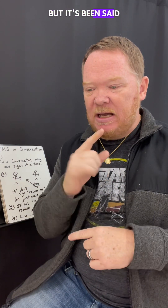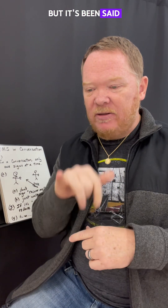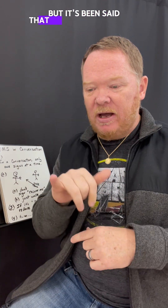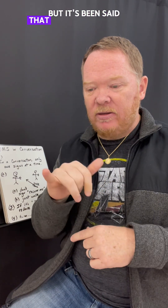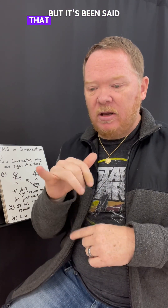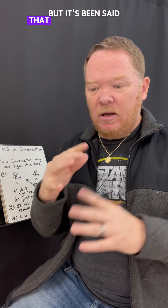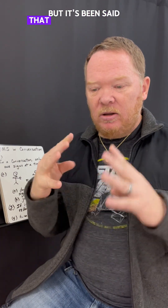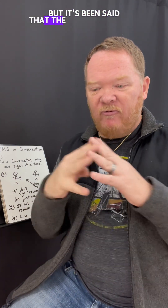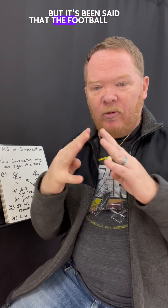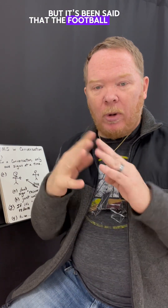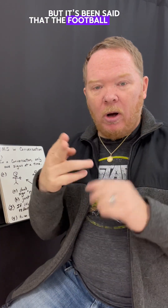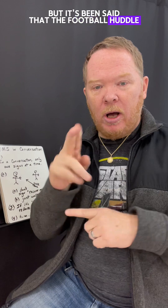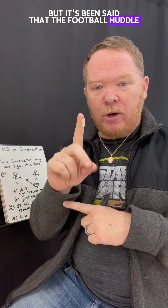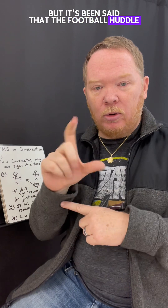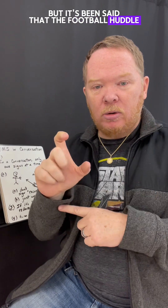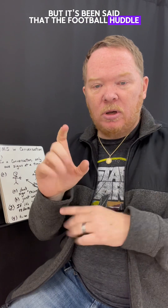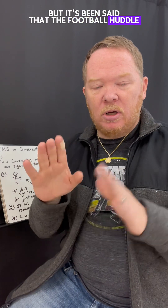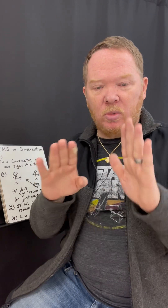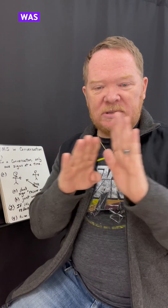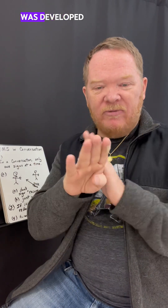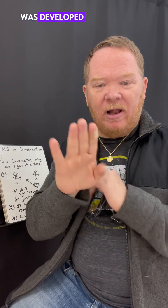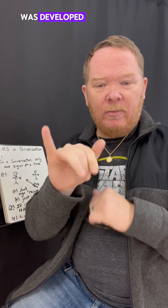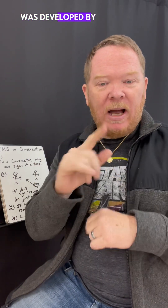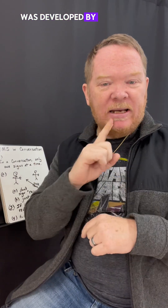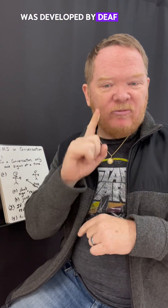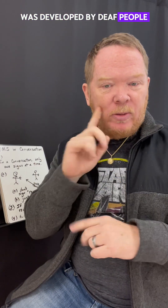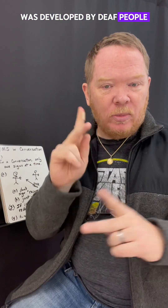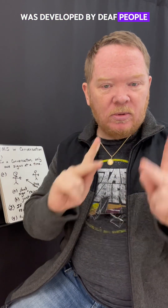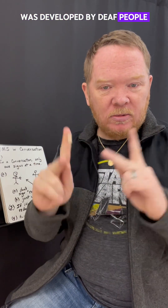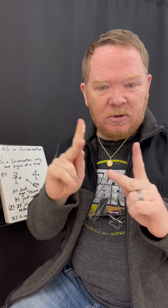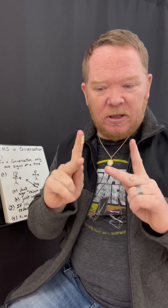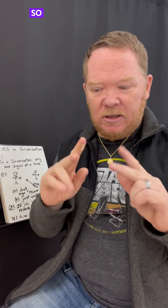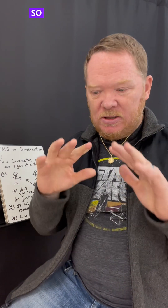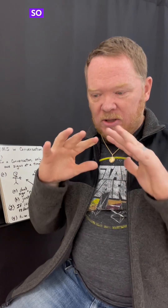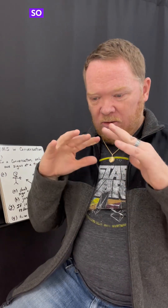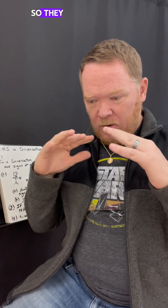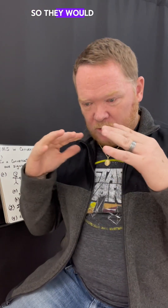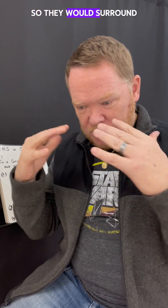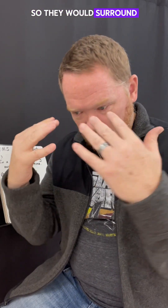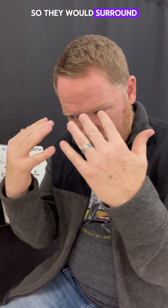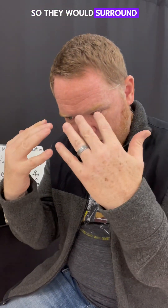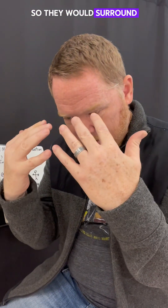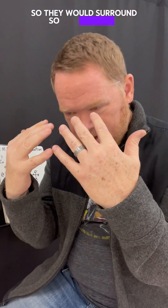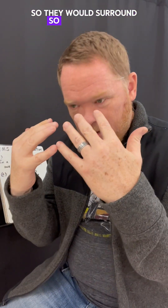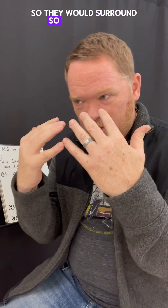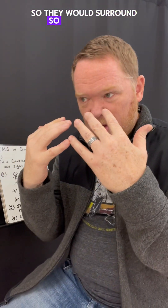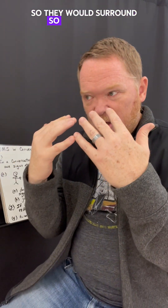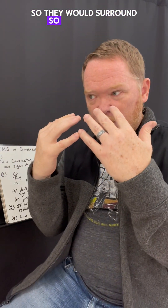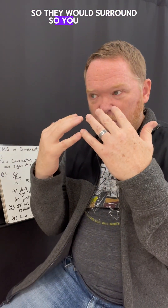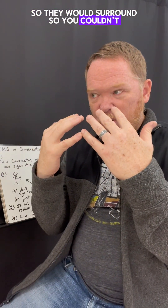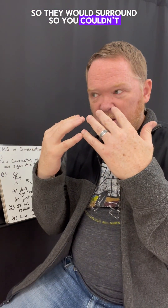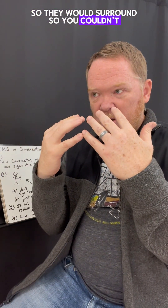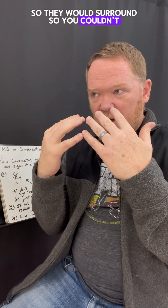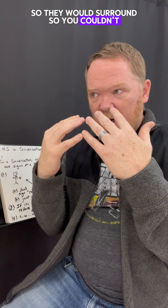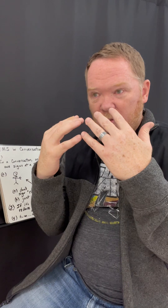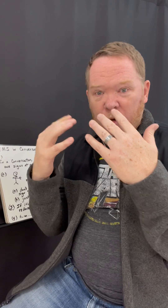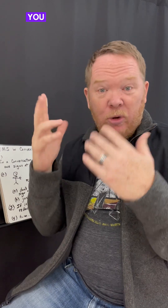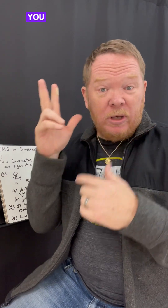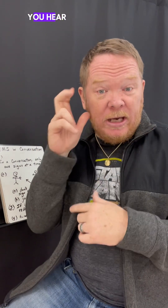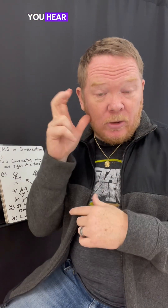that the football huddle was developed by deaf people. So they would surround, so you couldn't, you'd hear